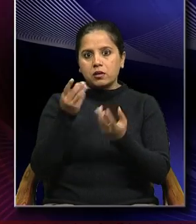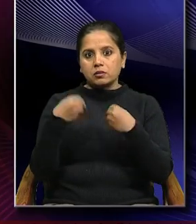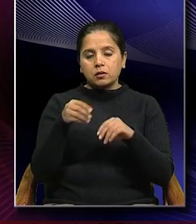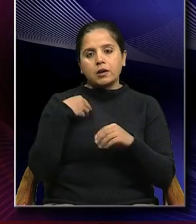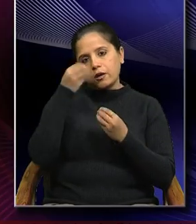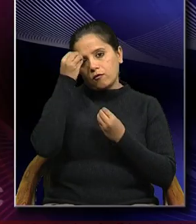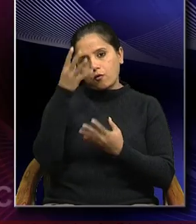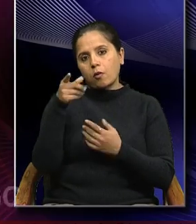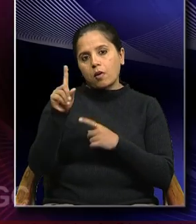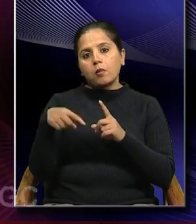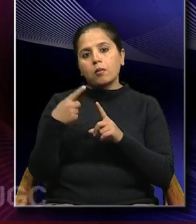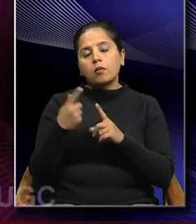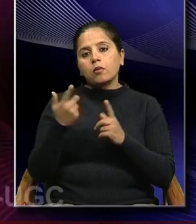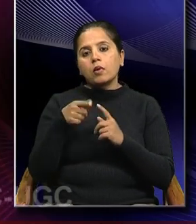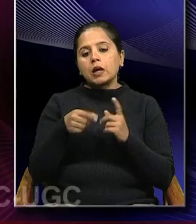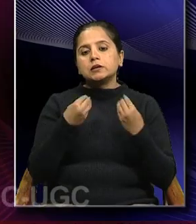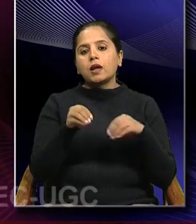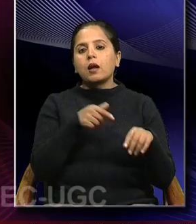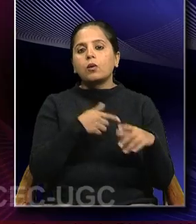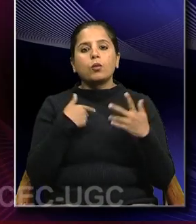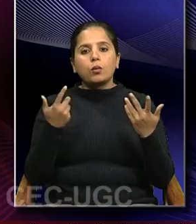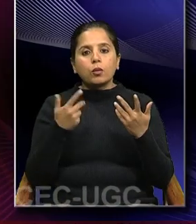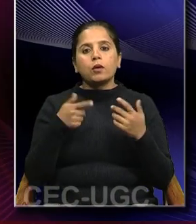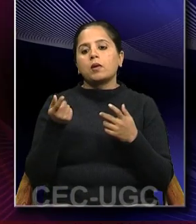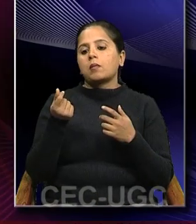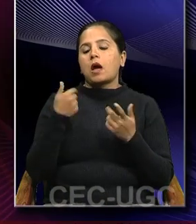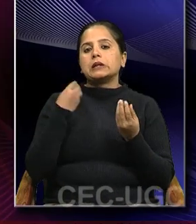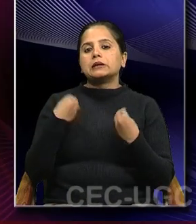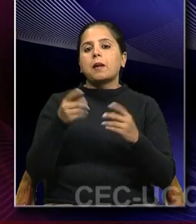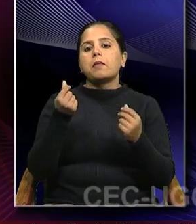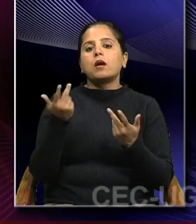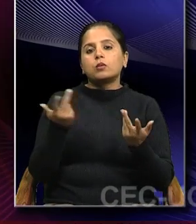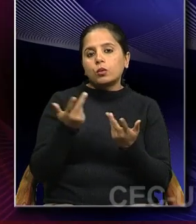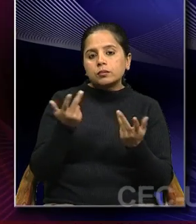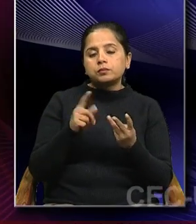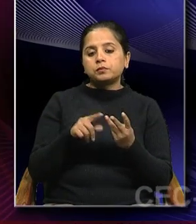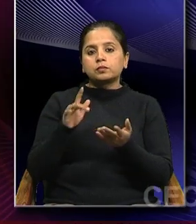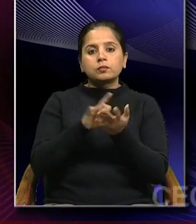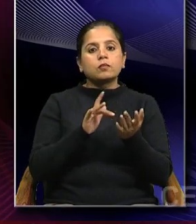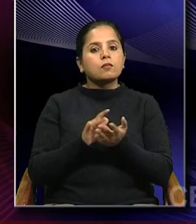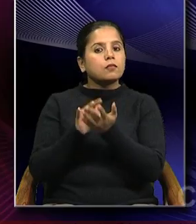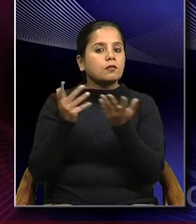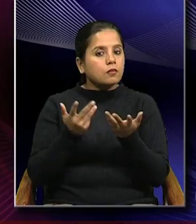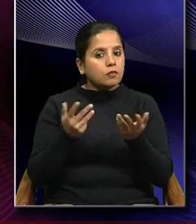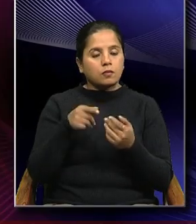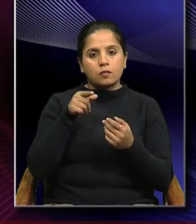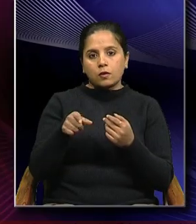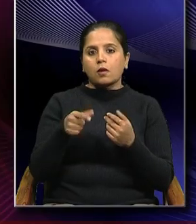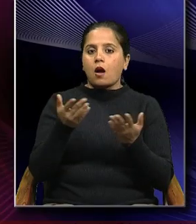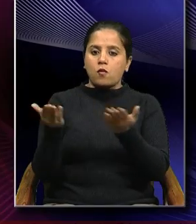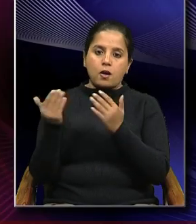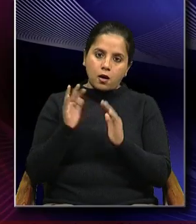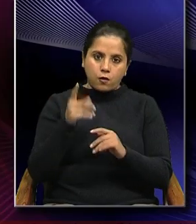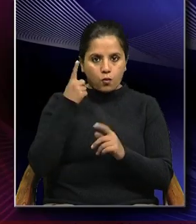informing them about whatever we are selling, at what price we are selling, and at which place it is going to be made available to